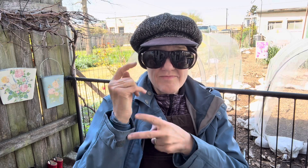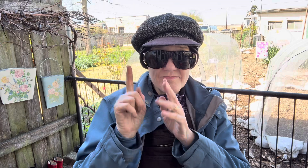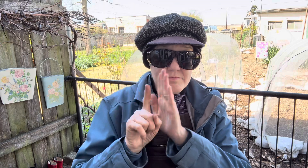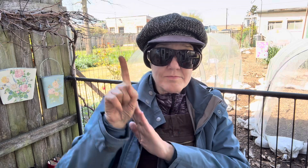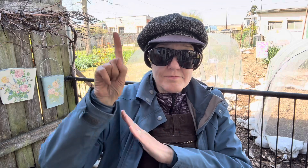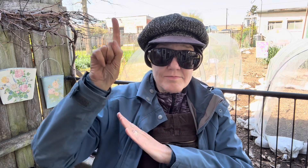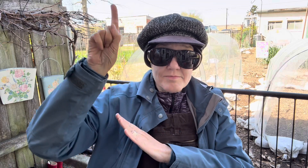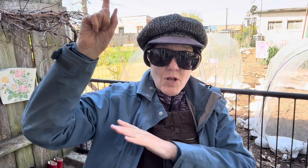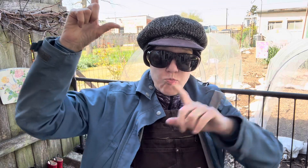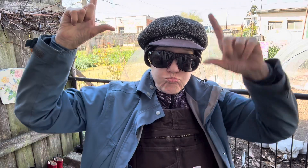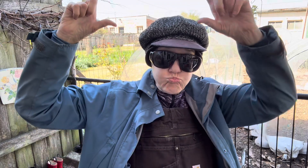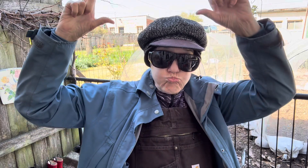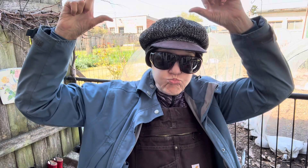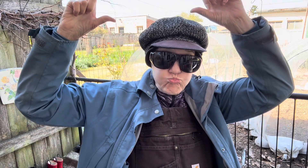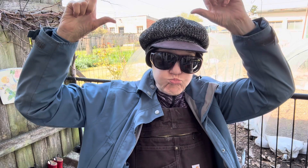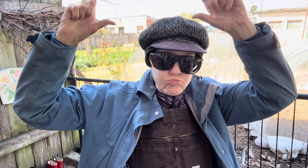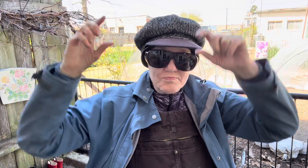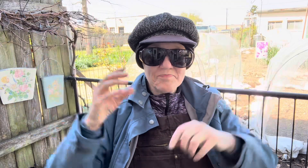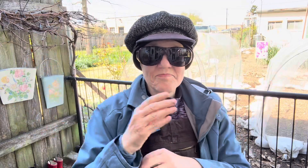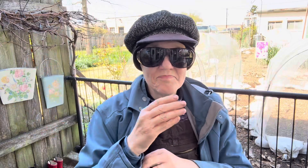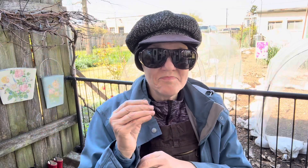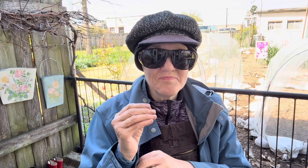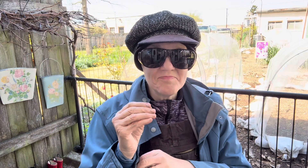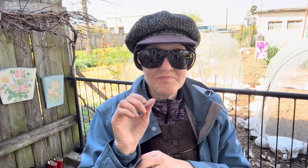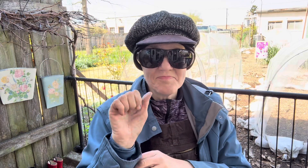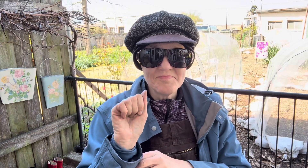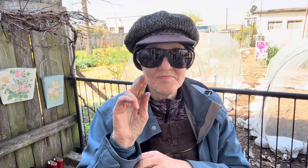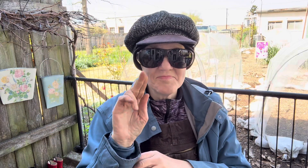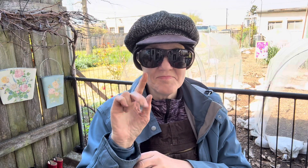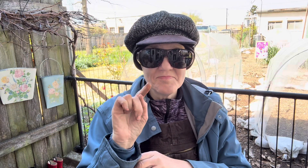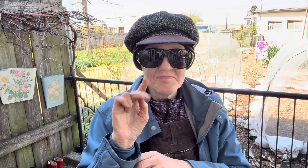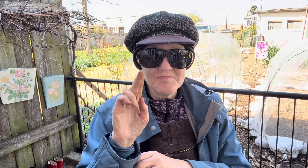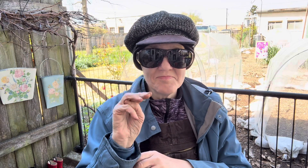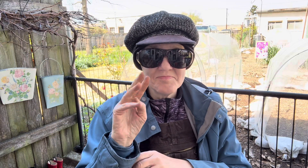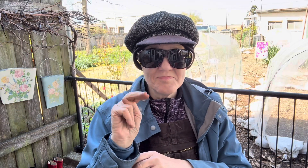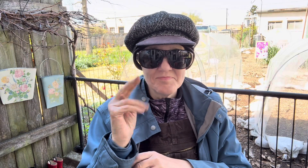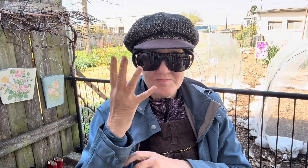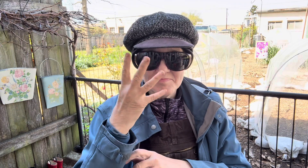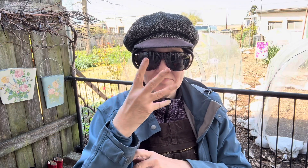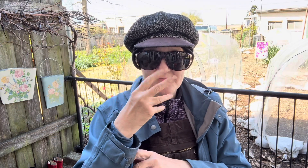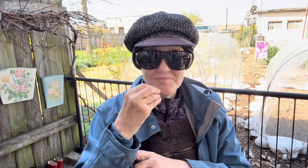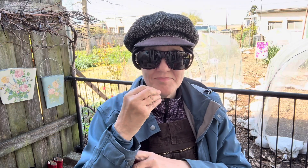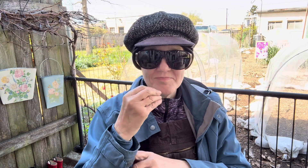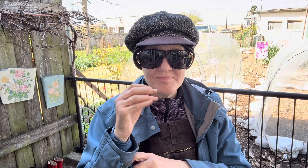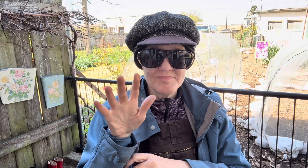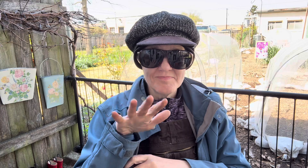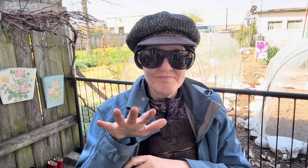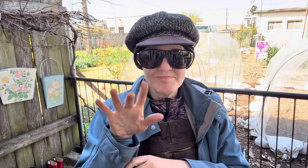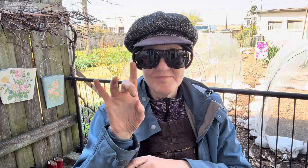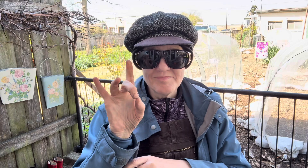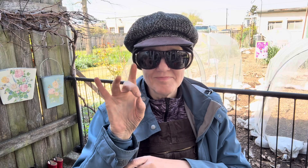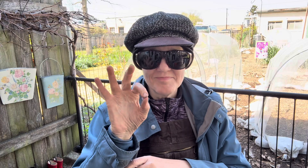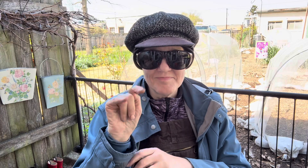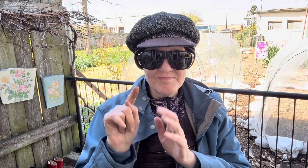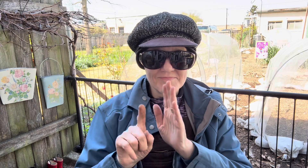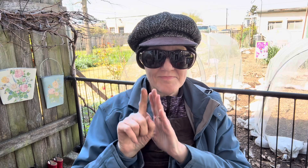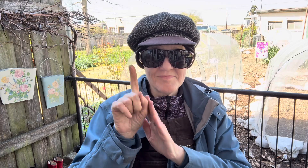My mammoth, my 12-foot tall sunflowers, and my autumn beauty, my multi-branching,